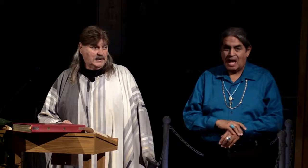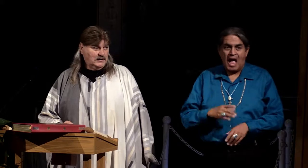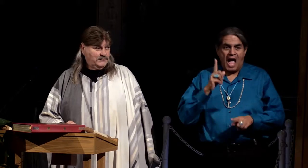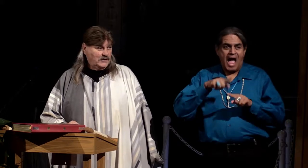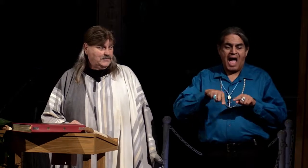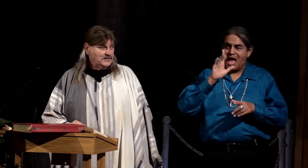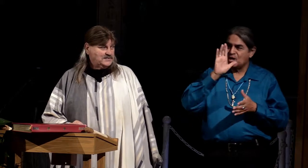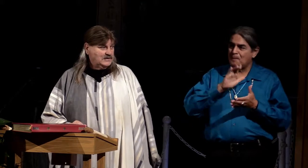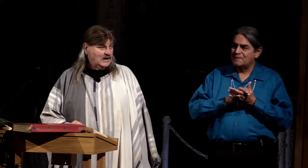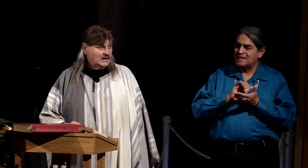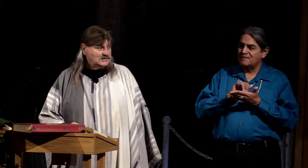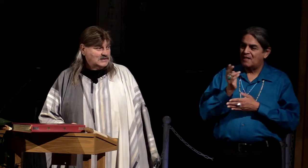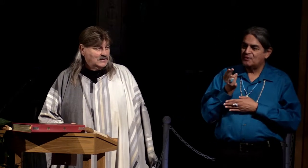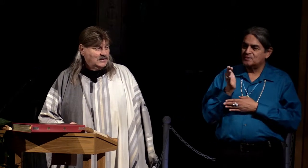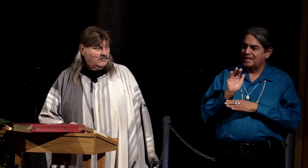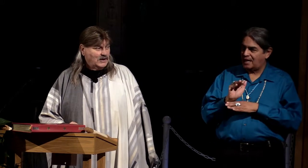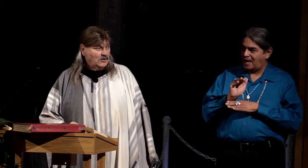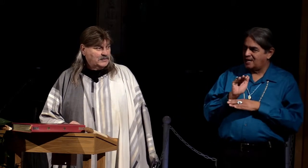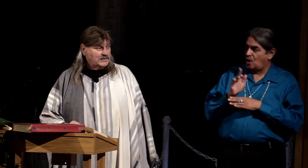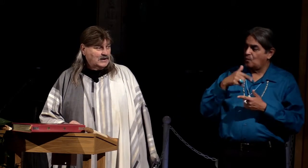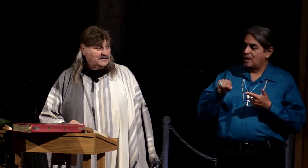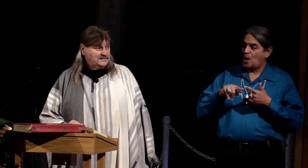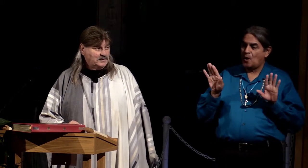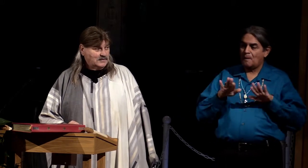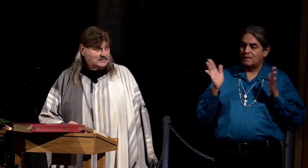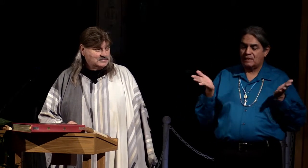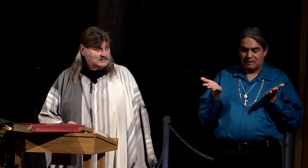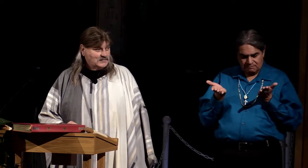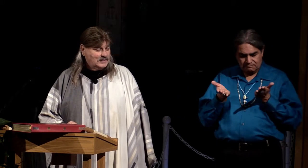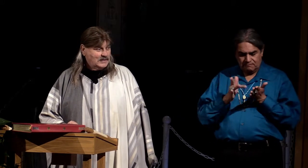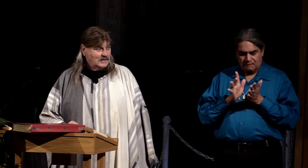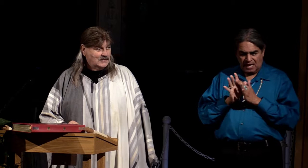I couldn't believe on Thursday night when I opened the gospel,